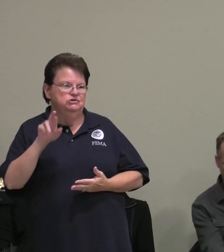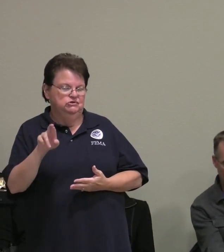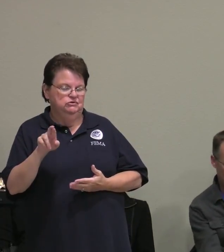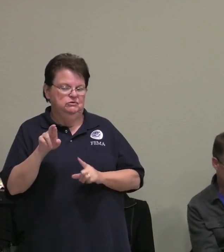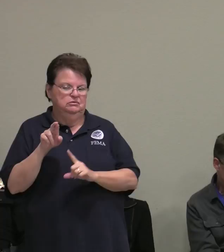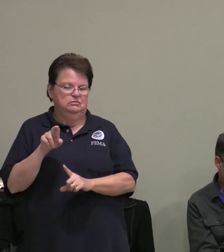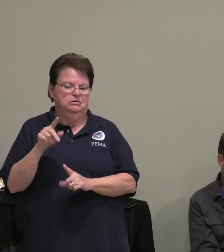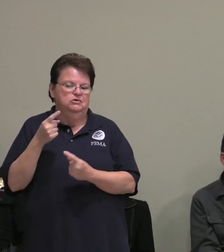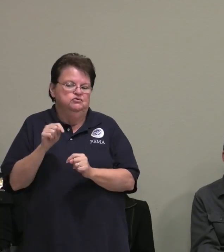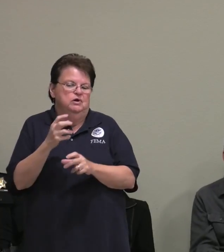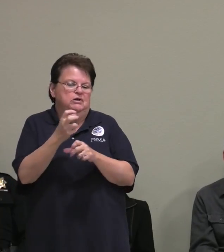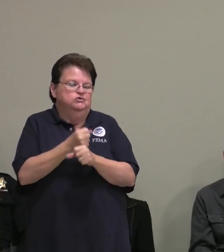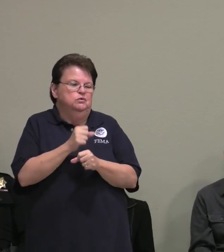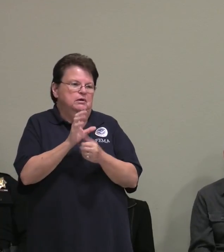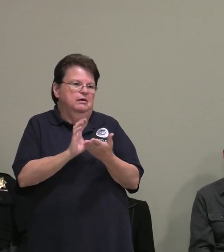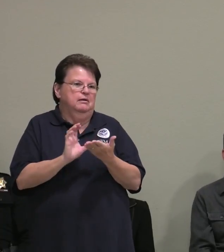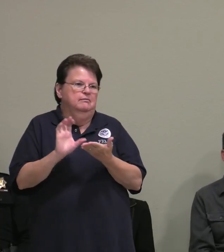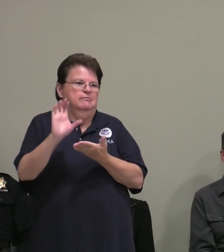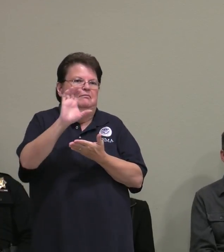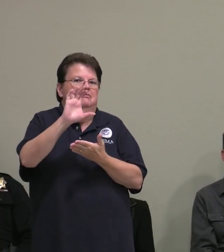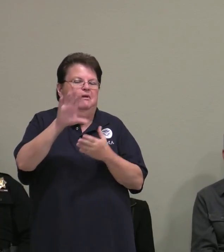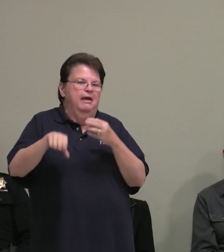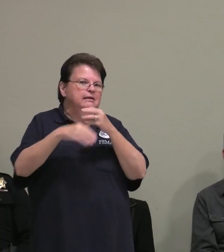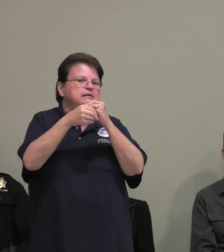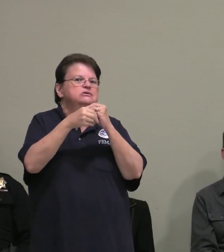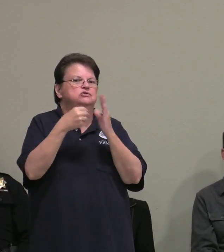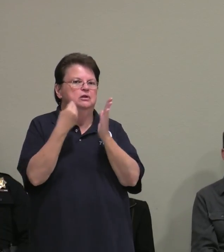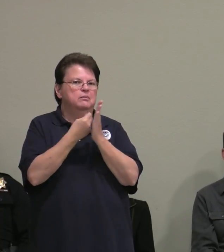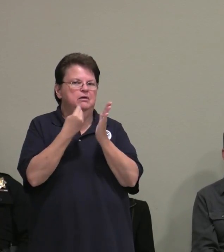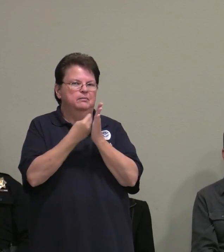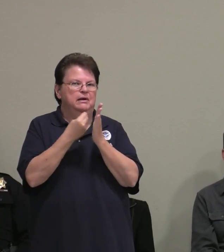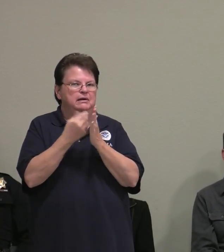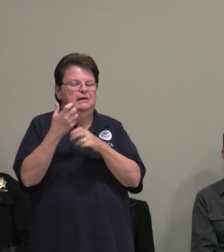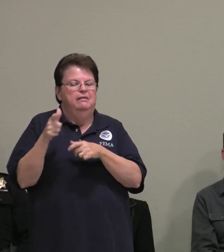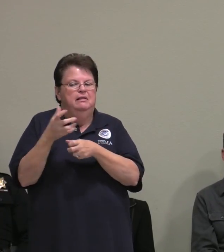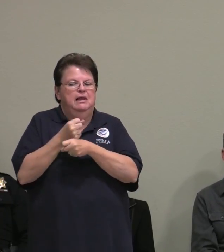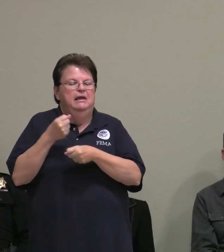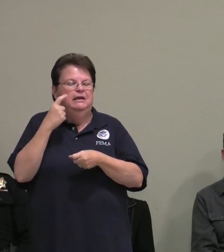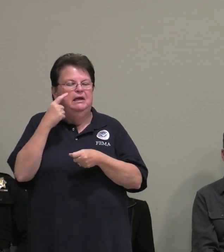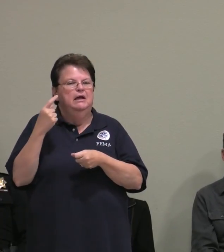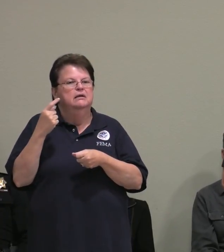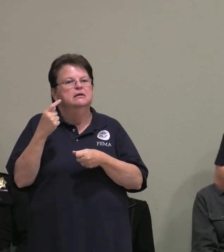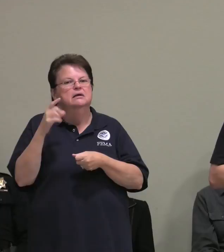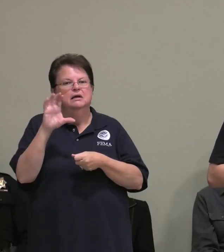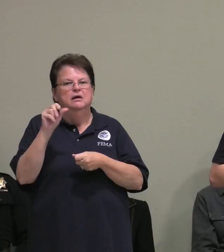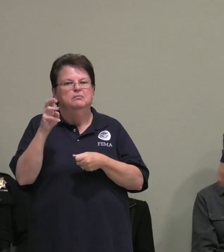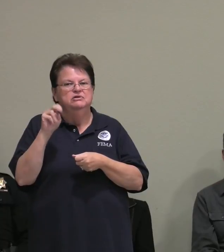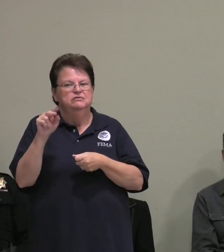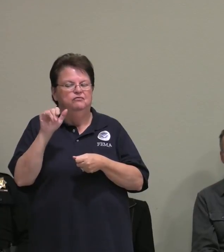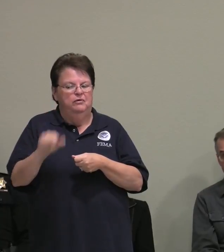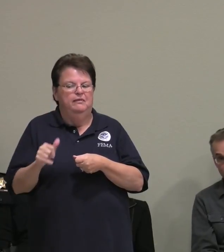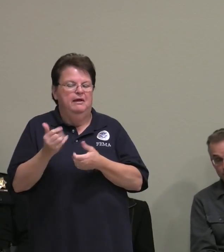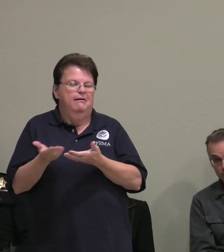sure that they're only trying to get a commission for the additional amount that they get you. And so just keep that in mind.